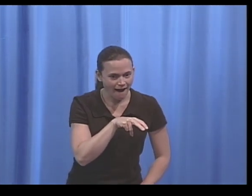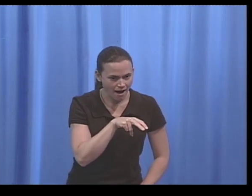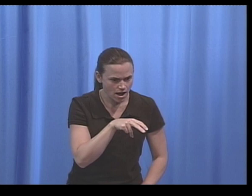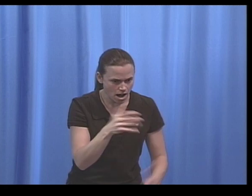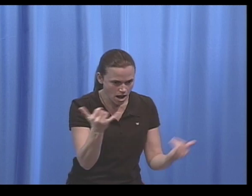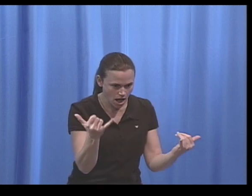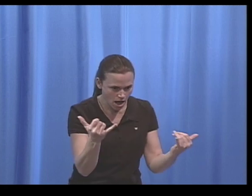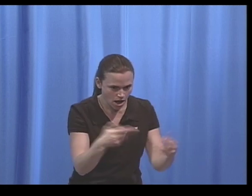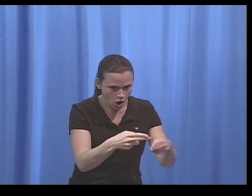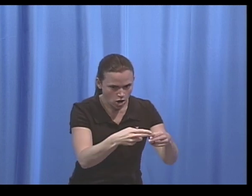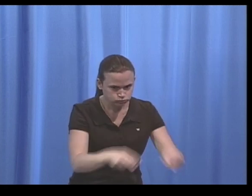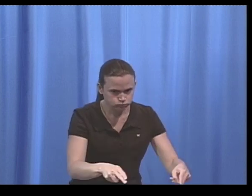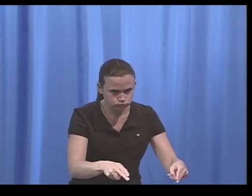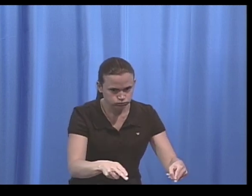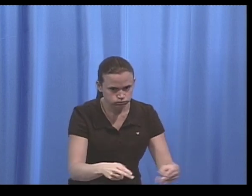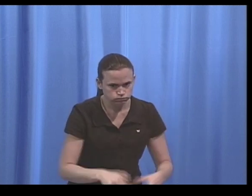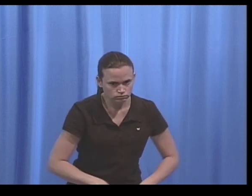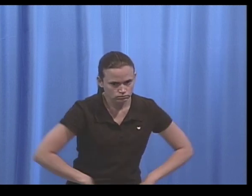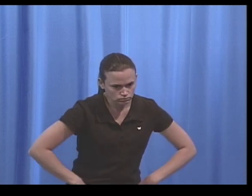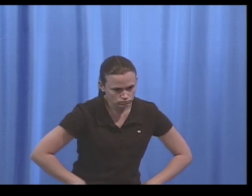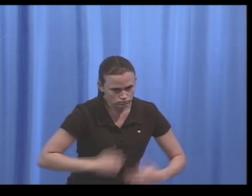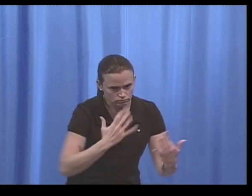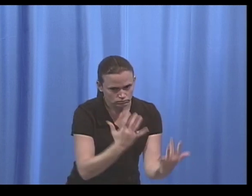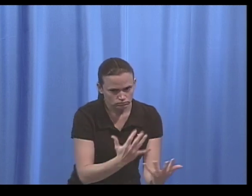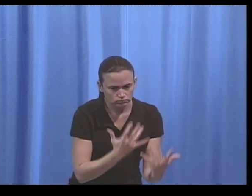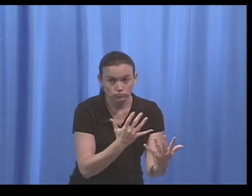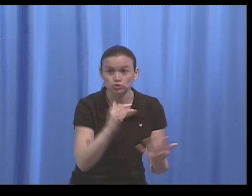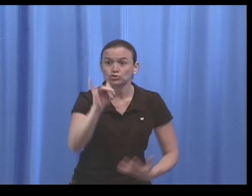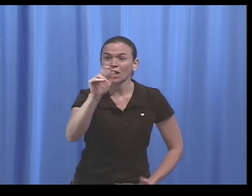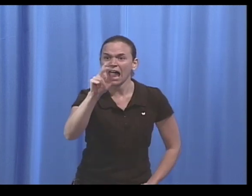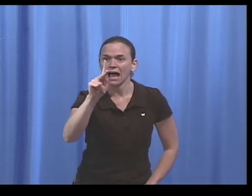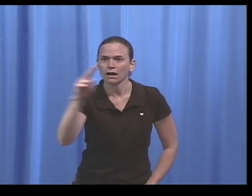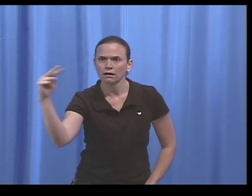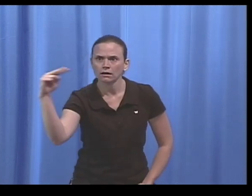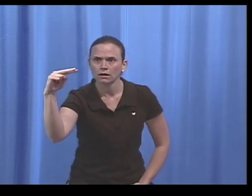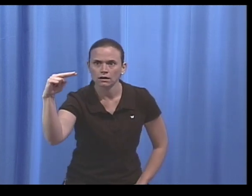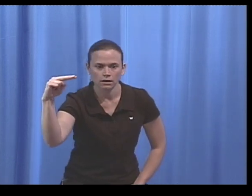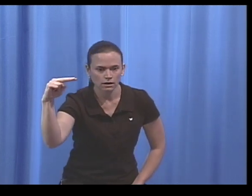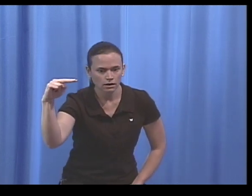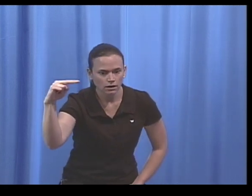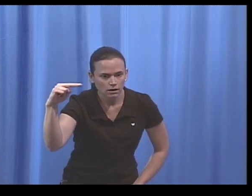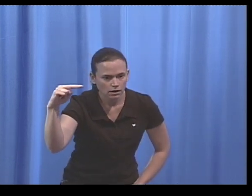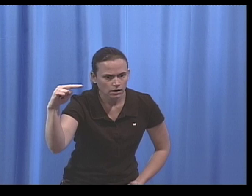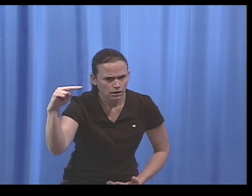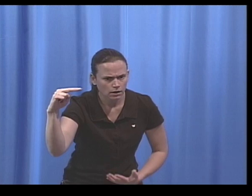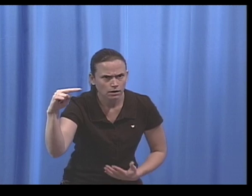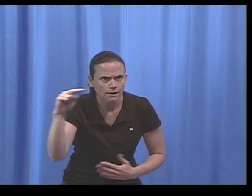Now lay, the giant ordered, as Jack watched from his hiding